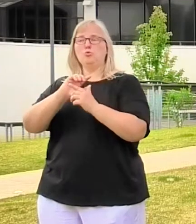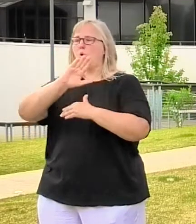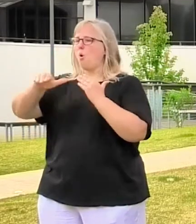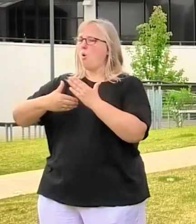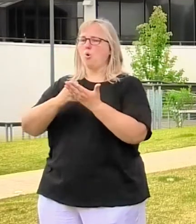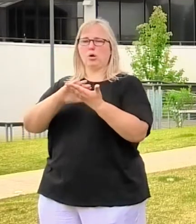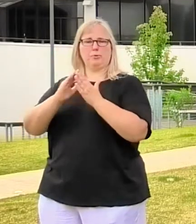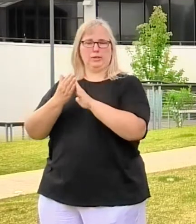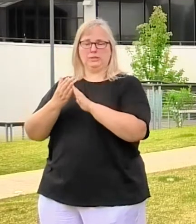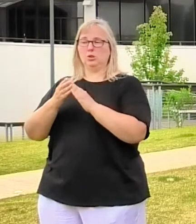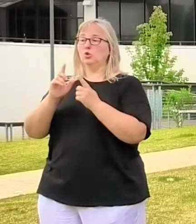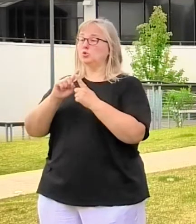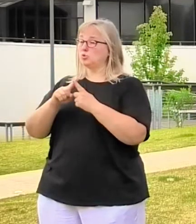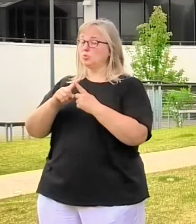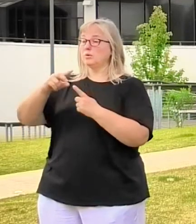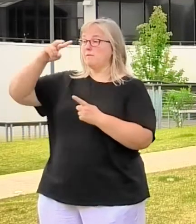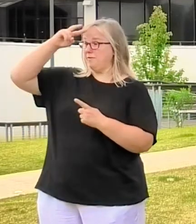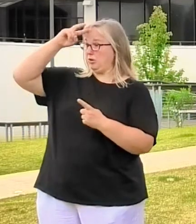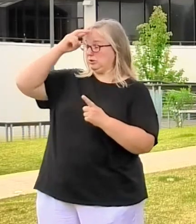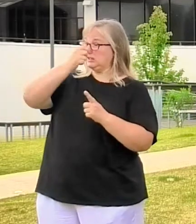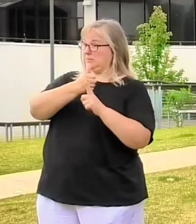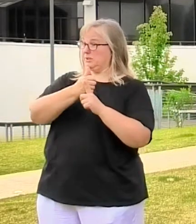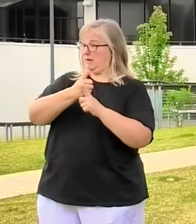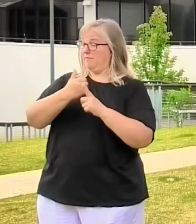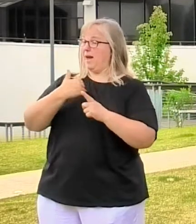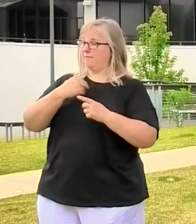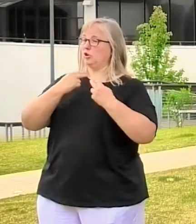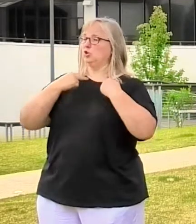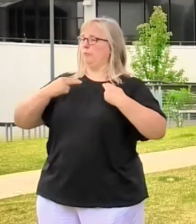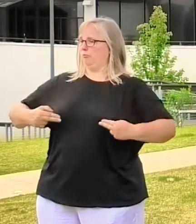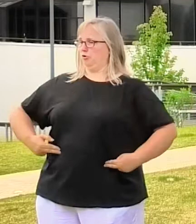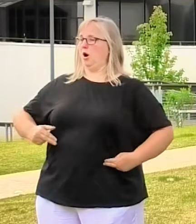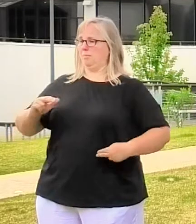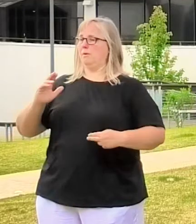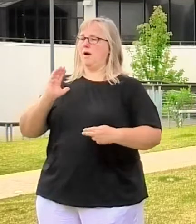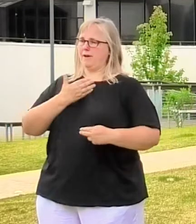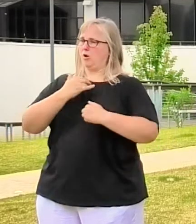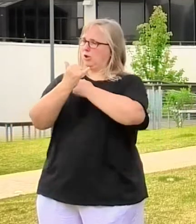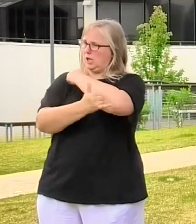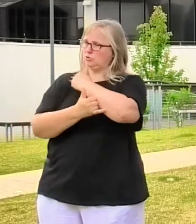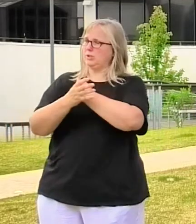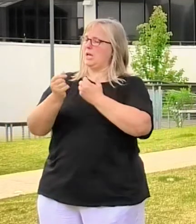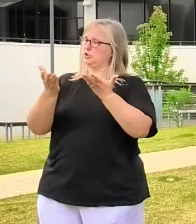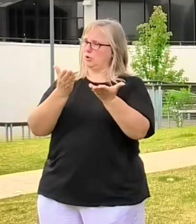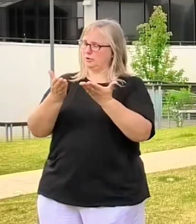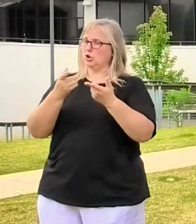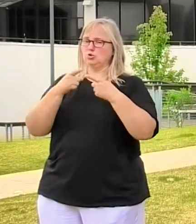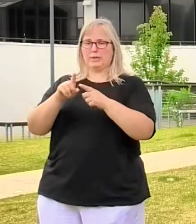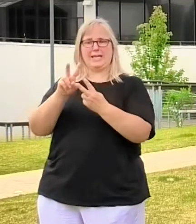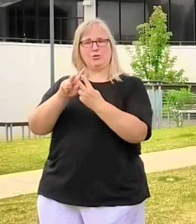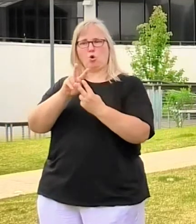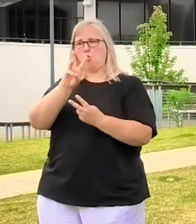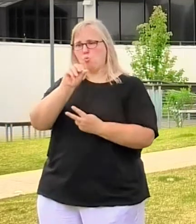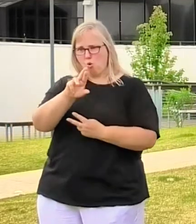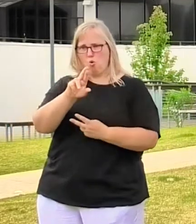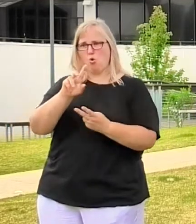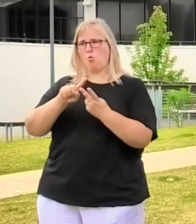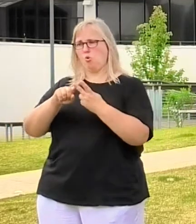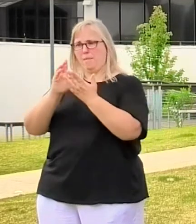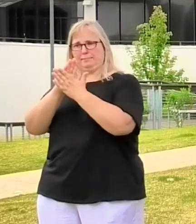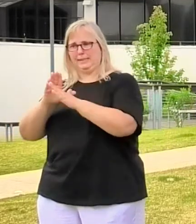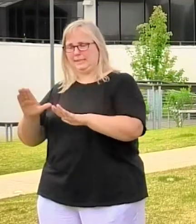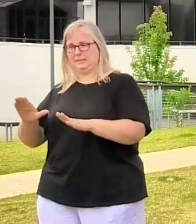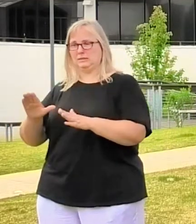our veterans who wore the uniform of our nation in service, in wartime or in peace, in